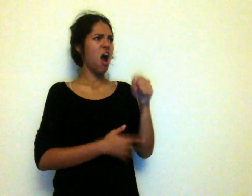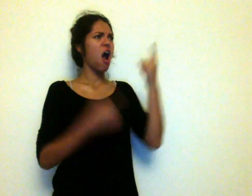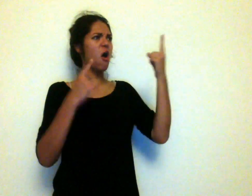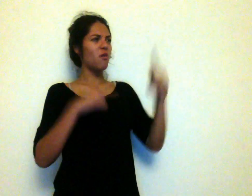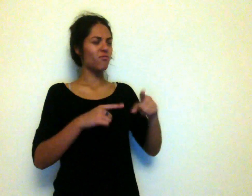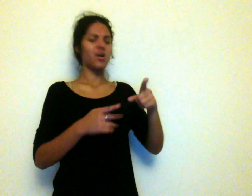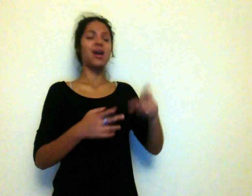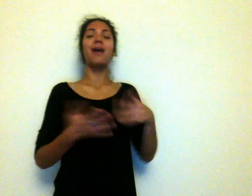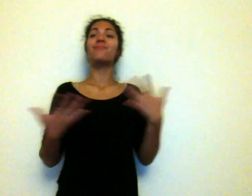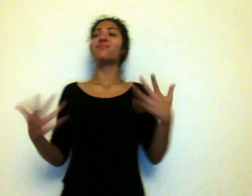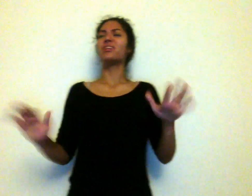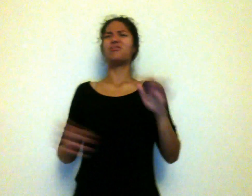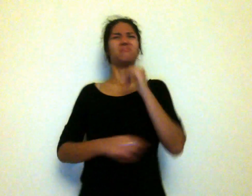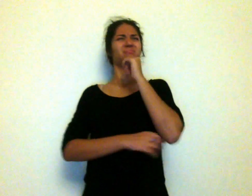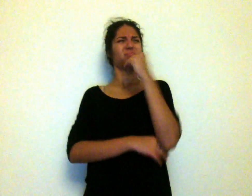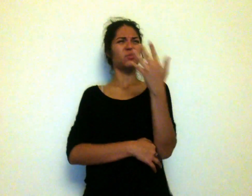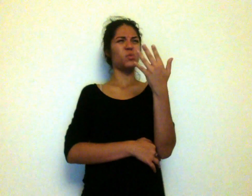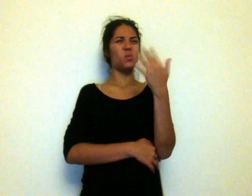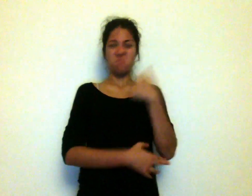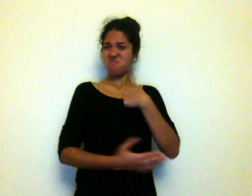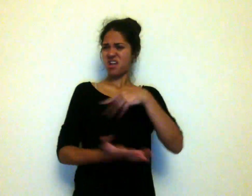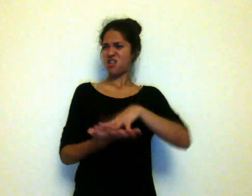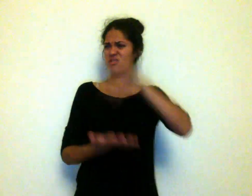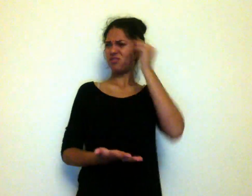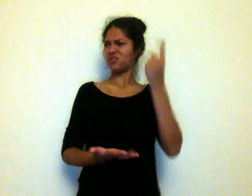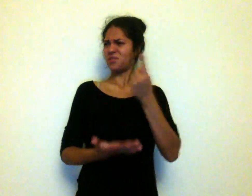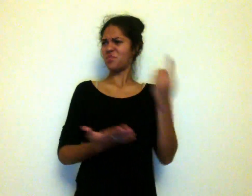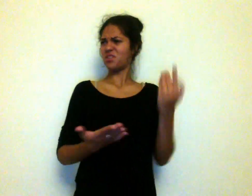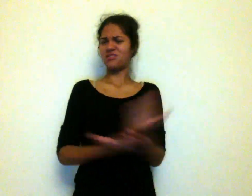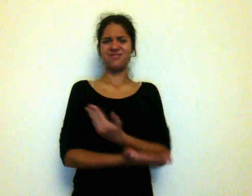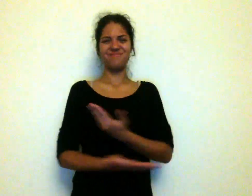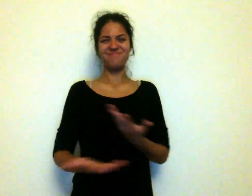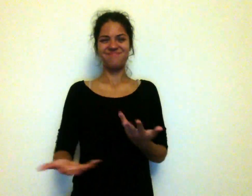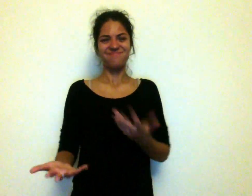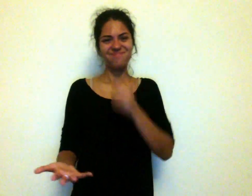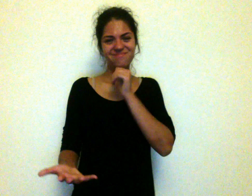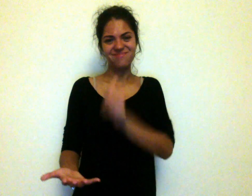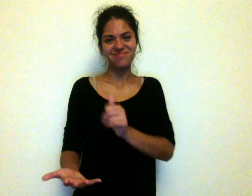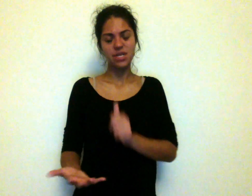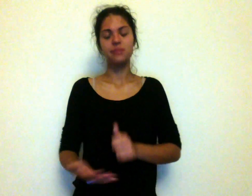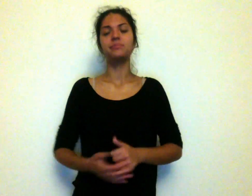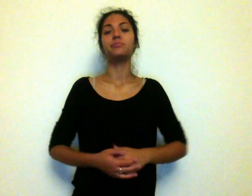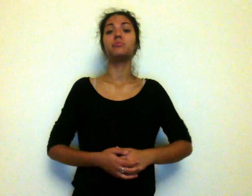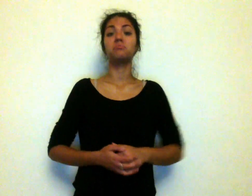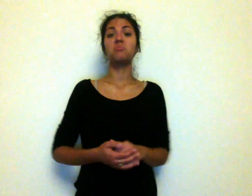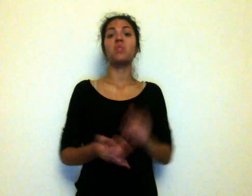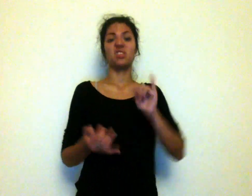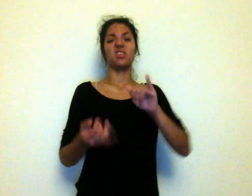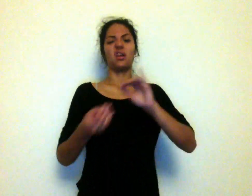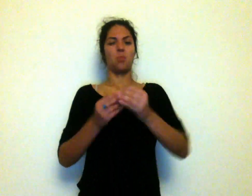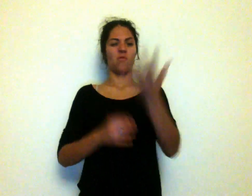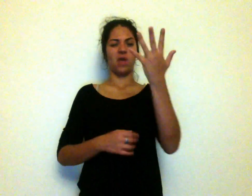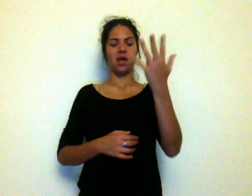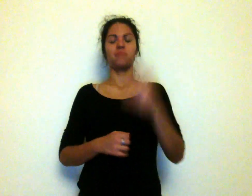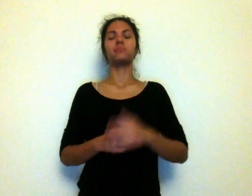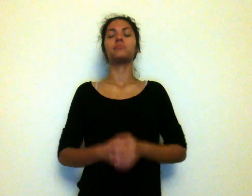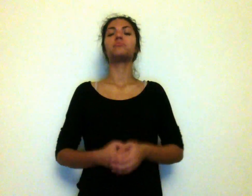really learn anything? But the philosophizing goes on. Atman Siddhi, number 5. Number 6, there